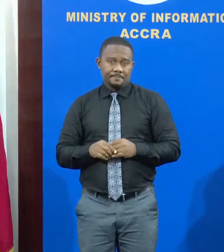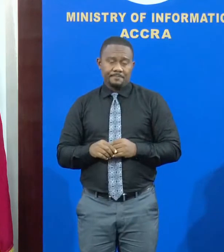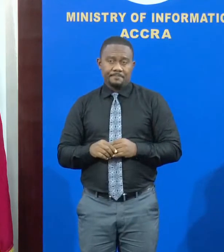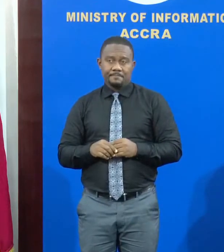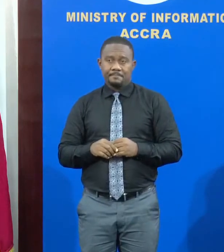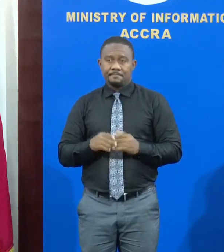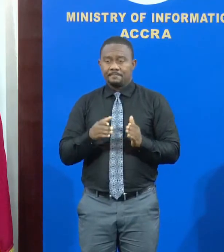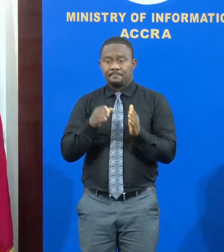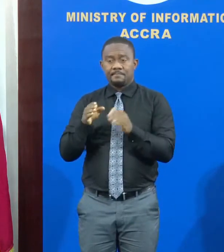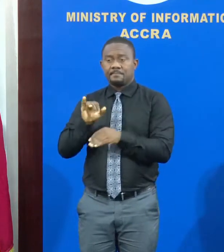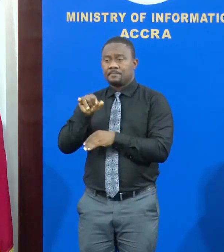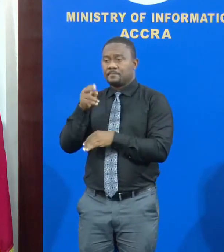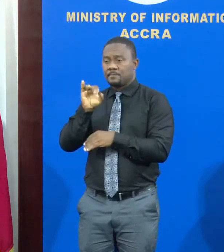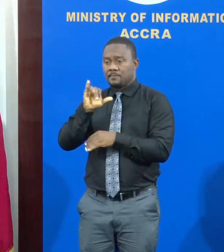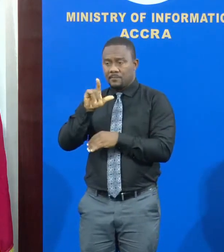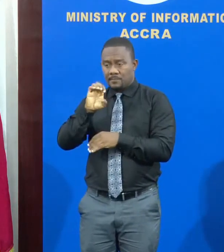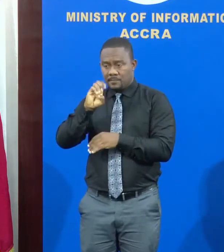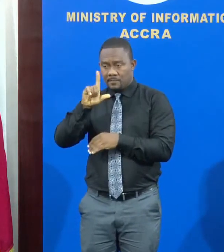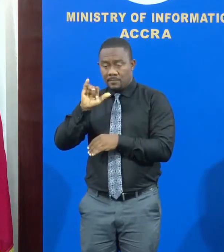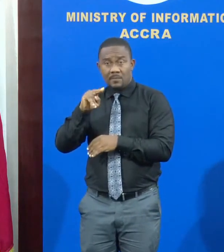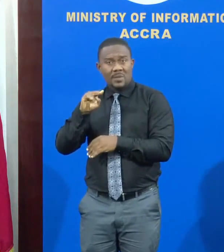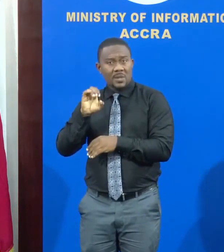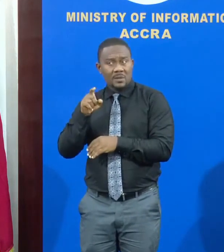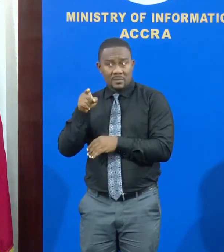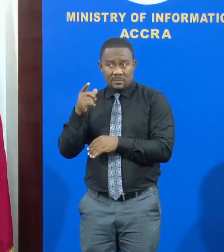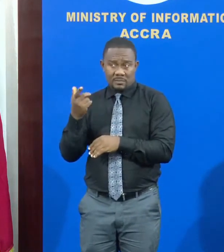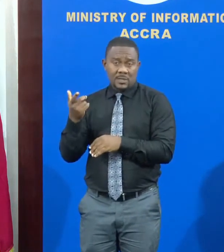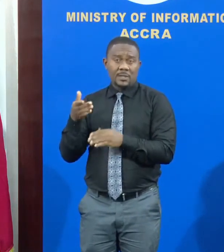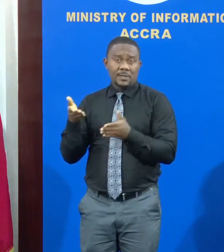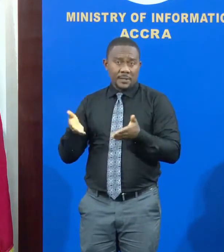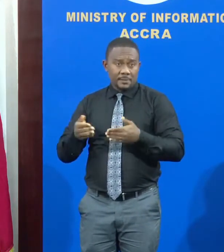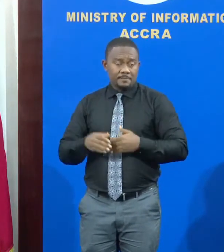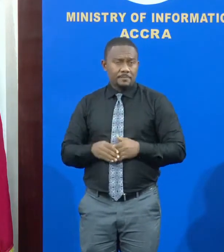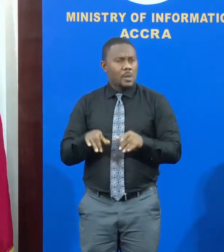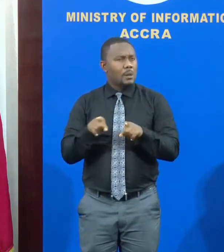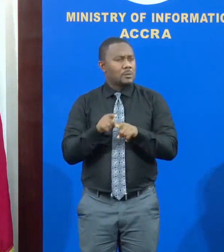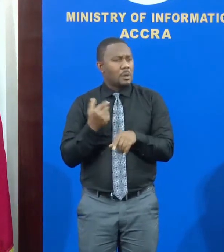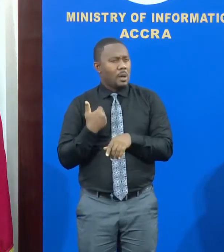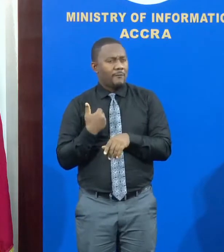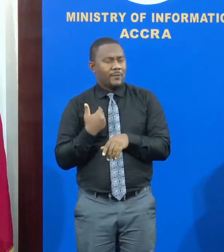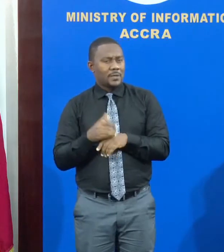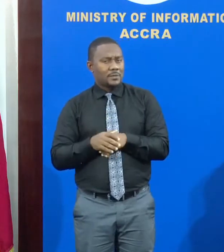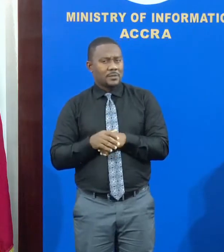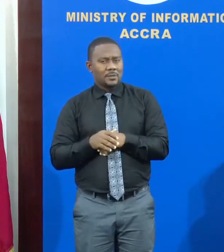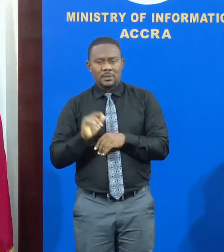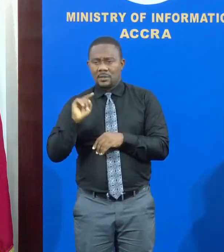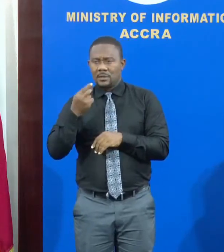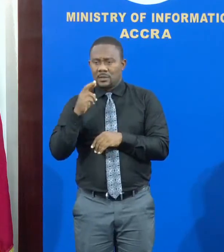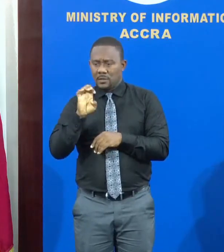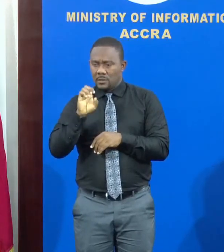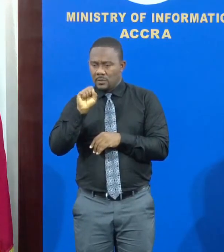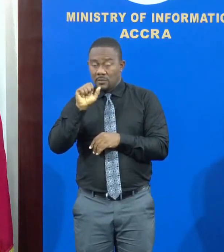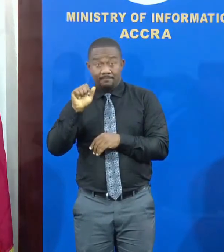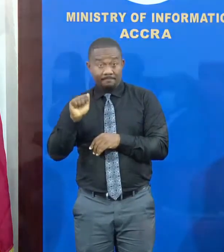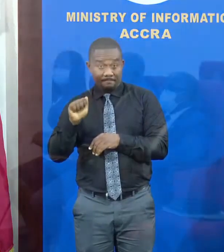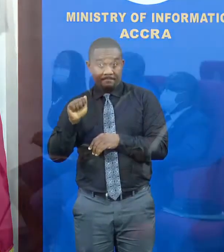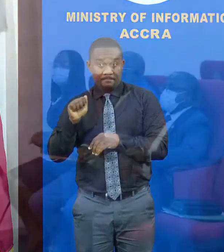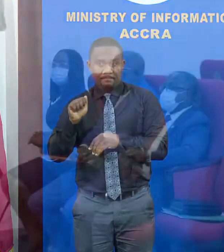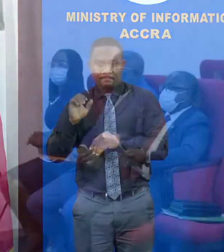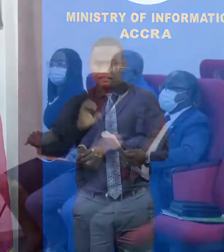have Madam Joyce Linanati, who is an actuarial analyst. And we also have Madam Teresa Esson Benjamin, who is